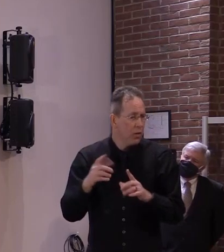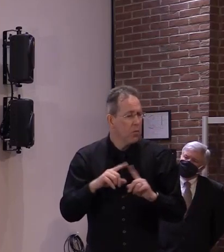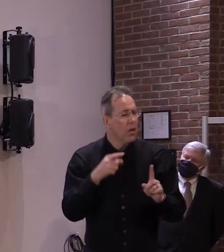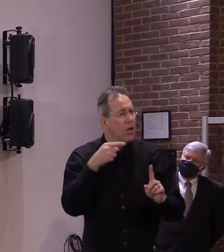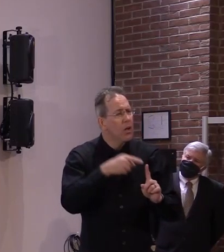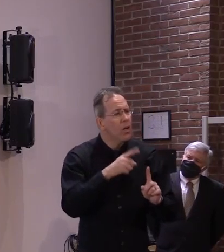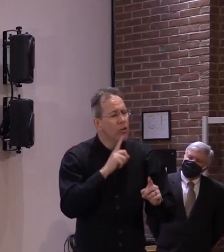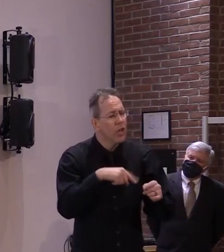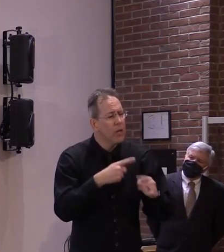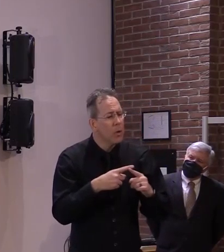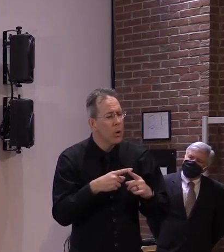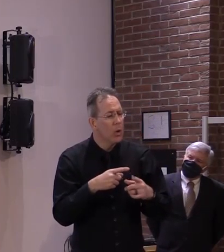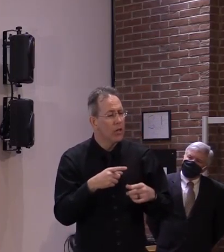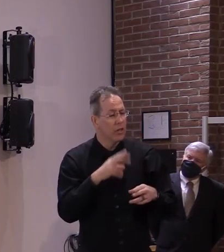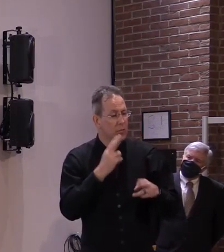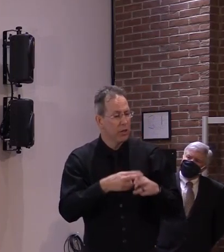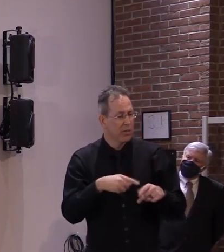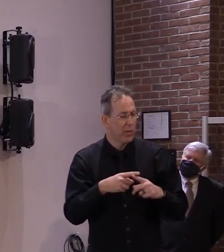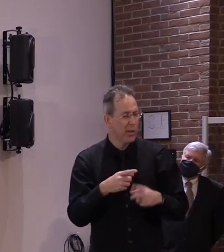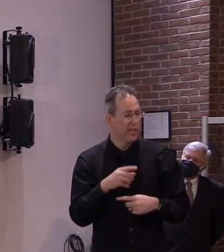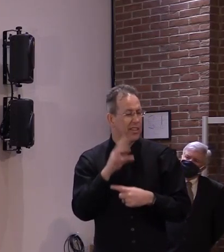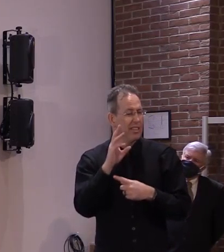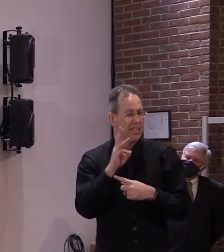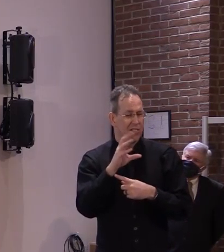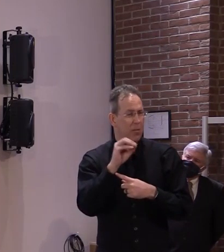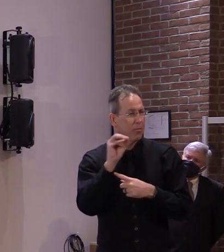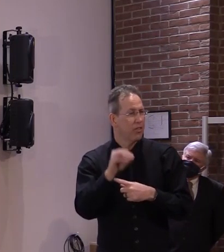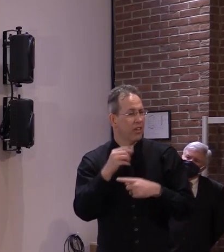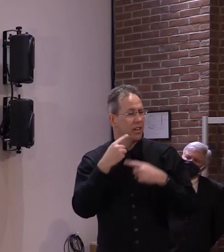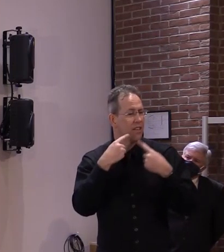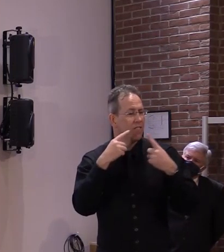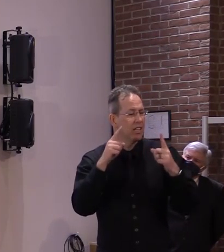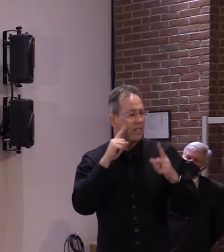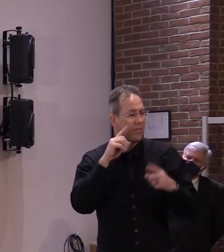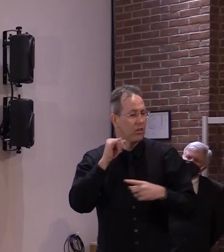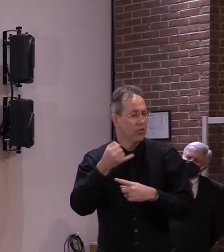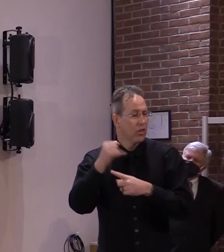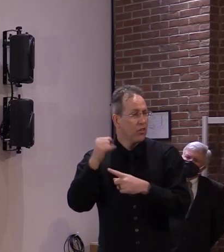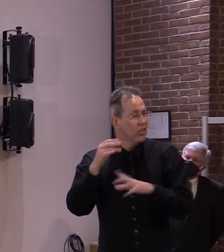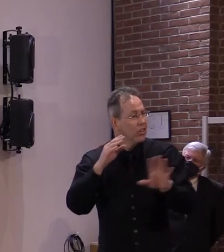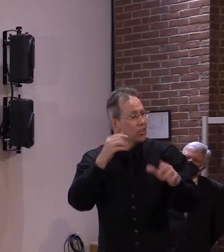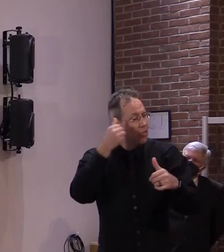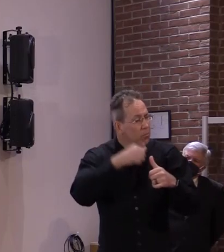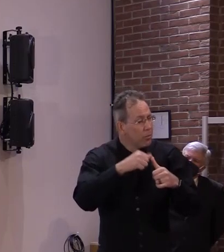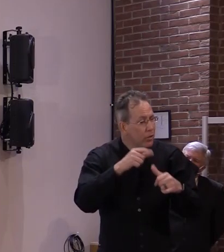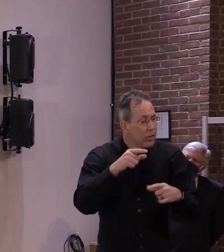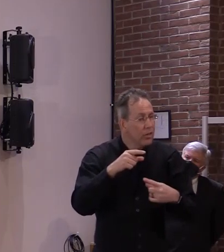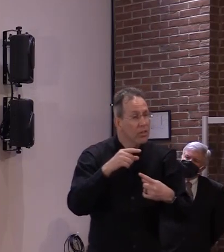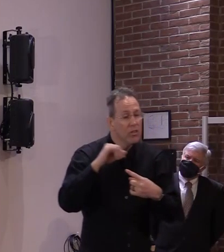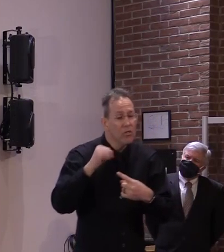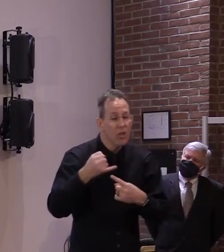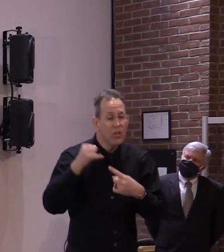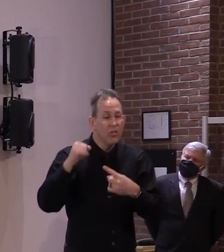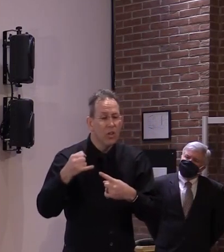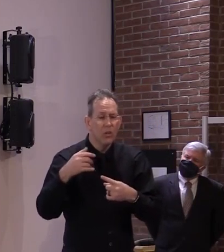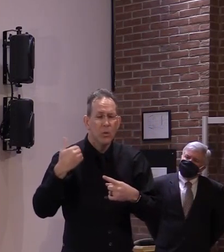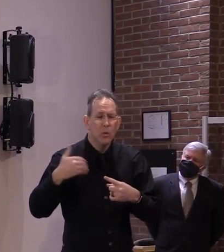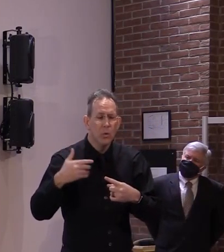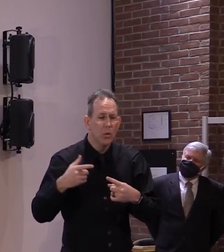65%, but it's 95%, I believe, 95% effective in terms of protecting you